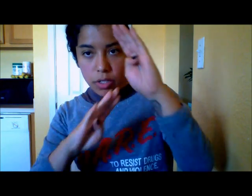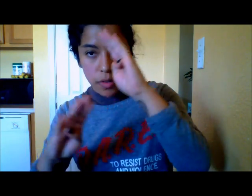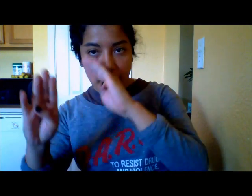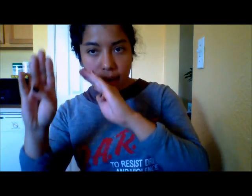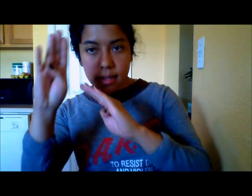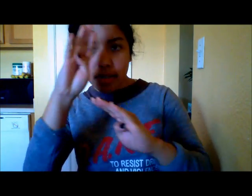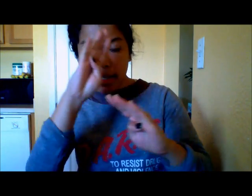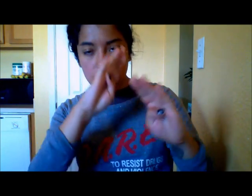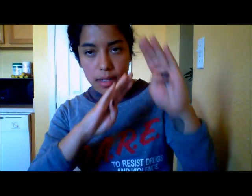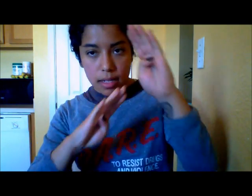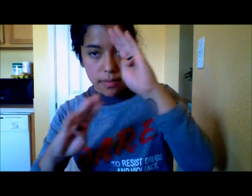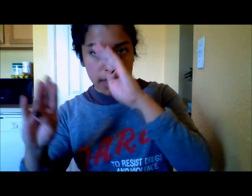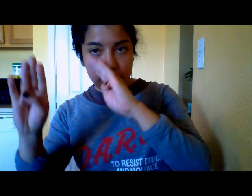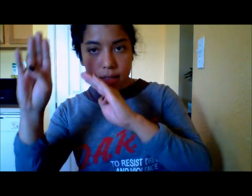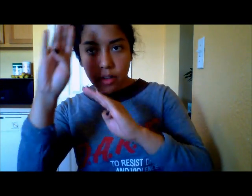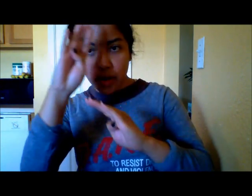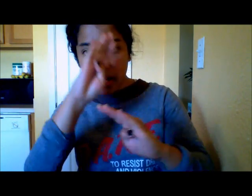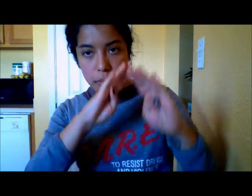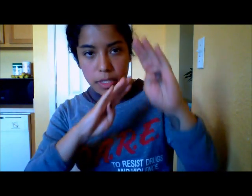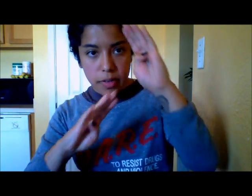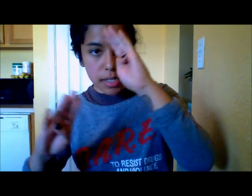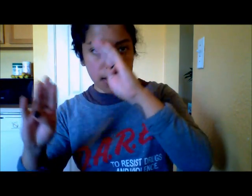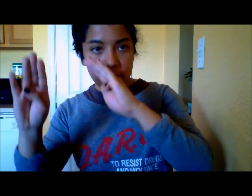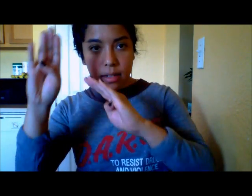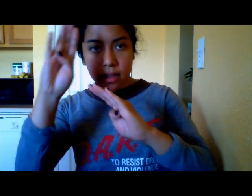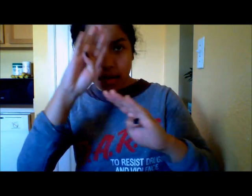2 hand classifiers going in opposite direction.